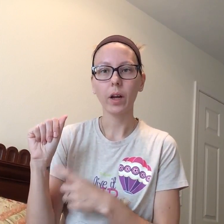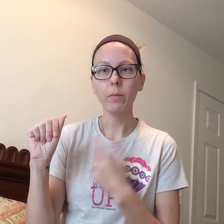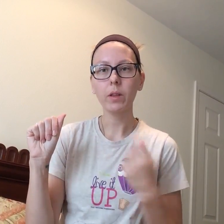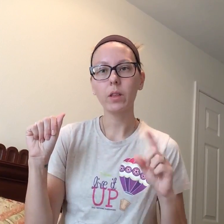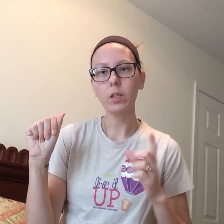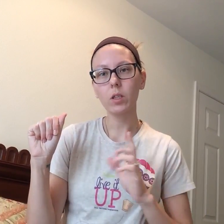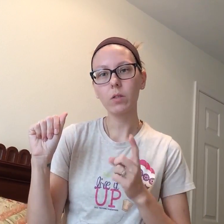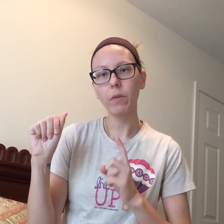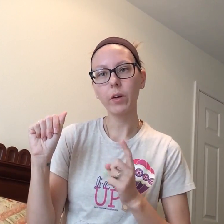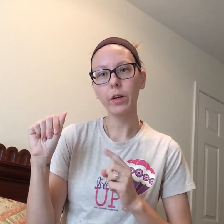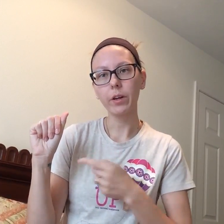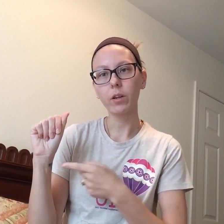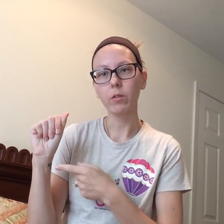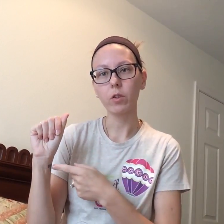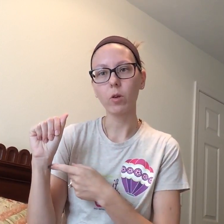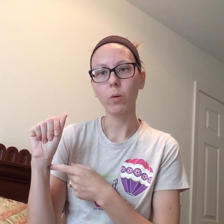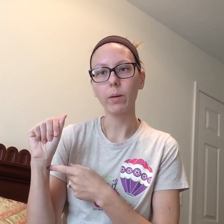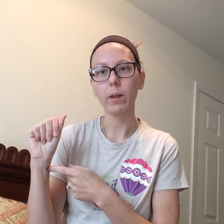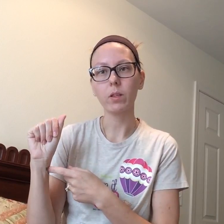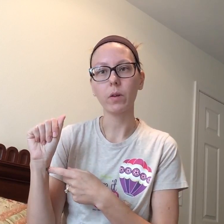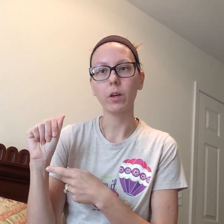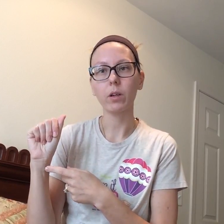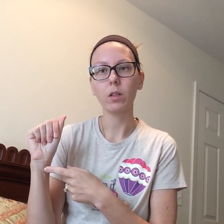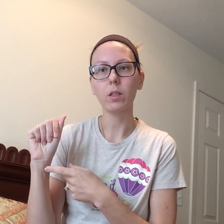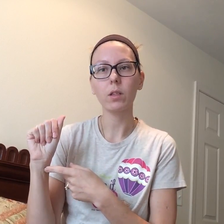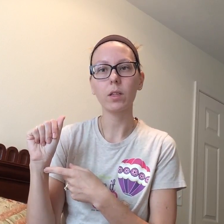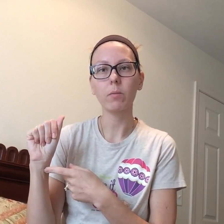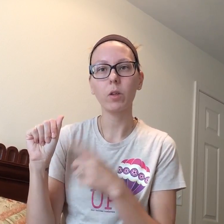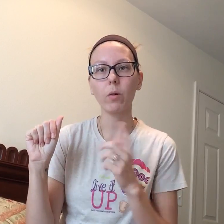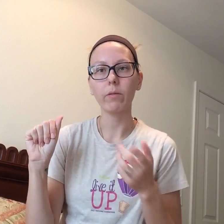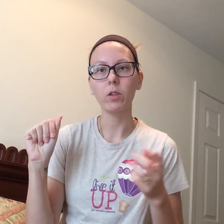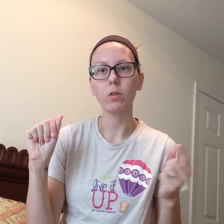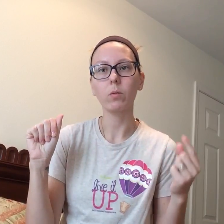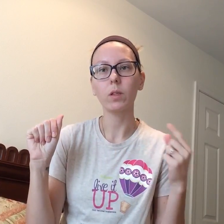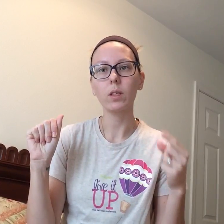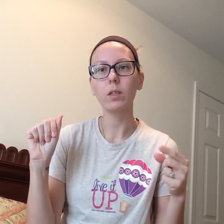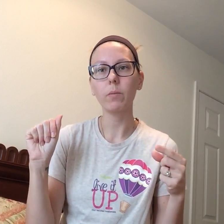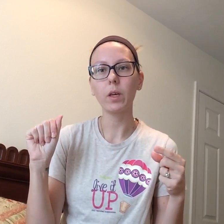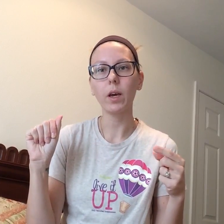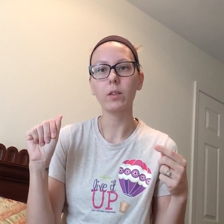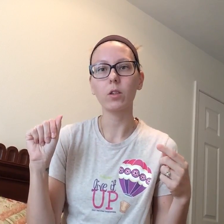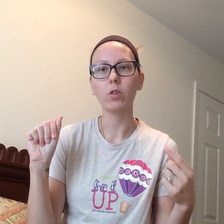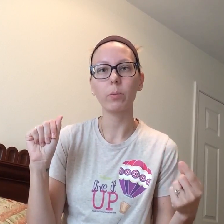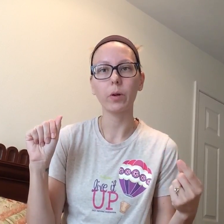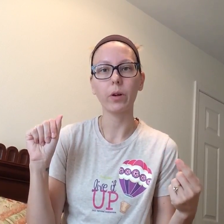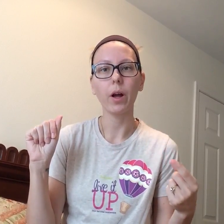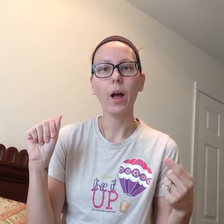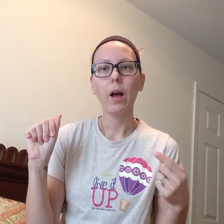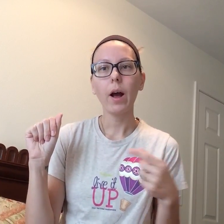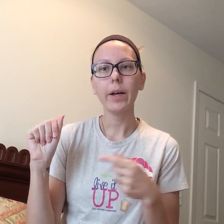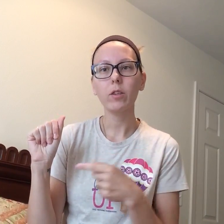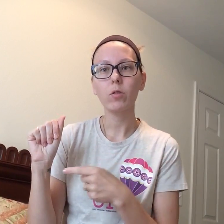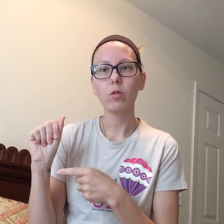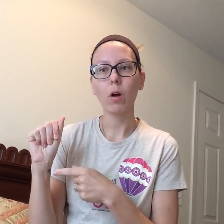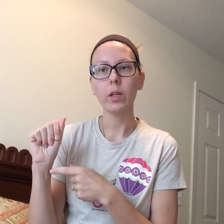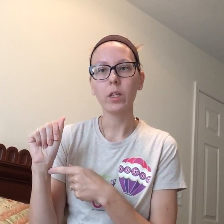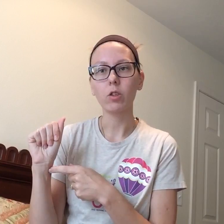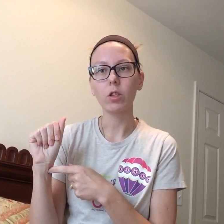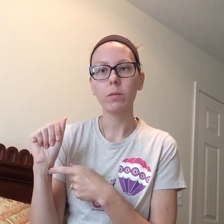And this finger here, don't worry about this finger. This is not something you have to do. This is something as an interpreter I do to draw attention to